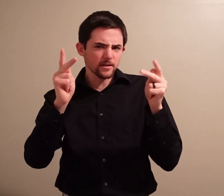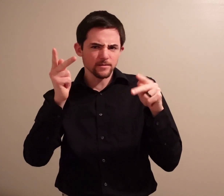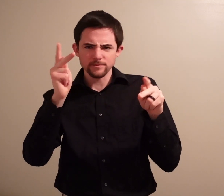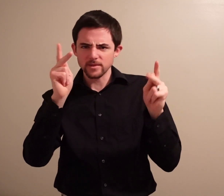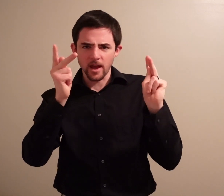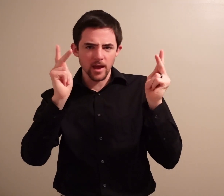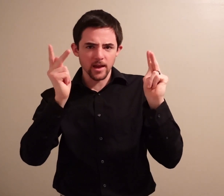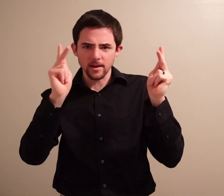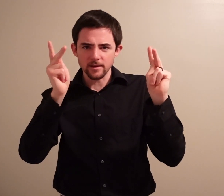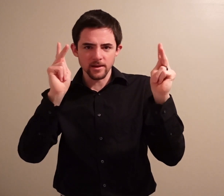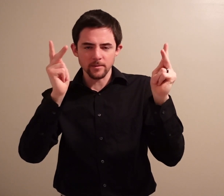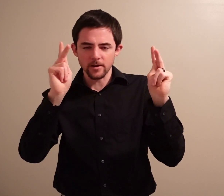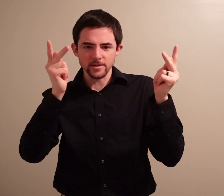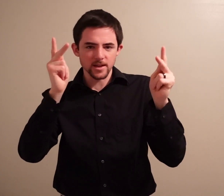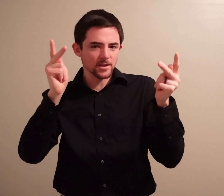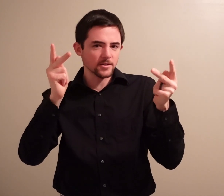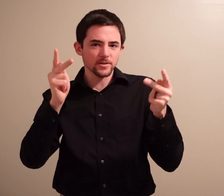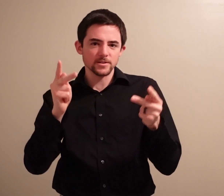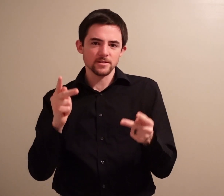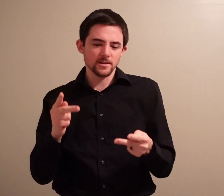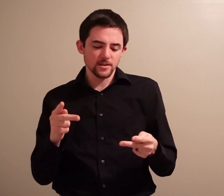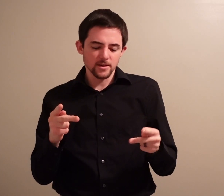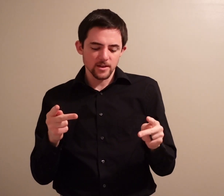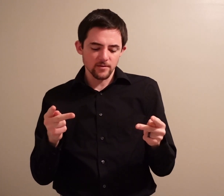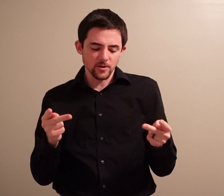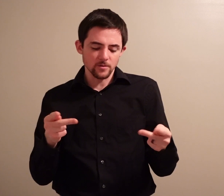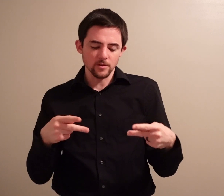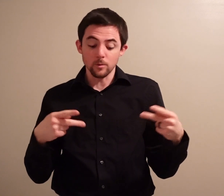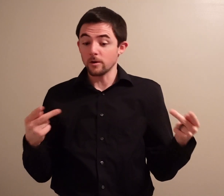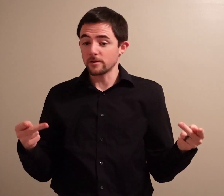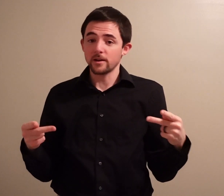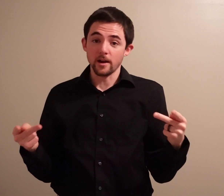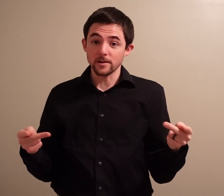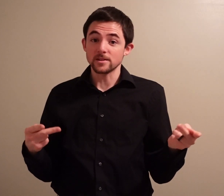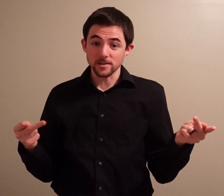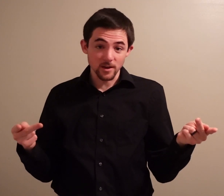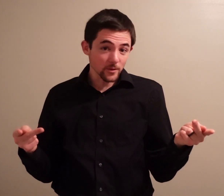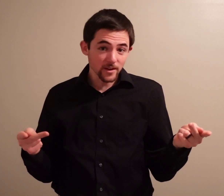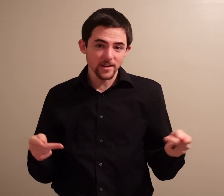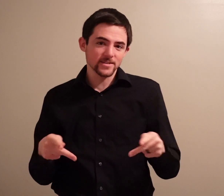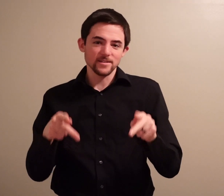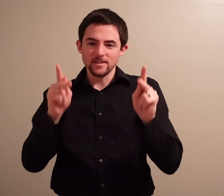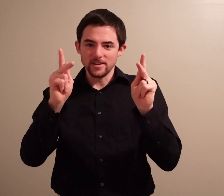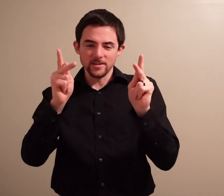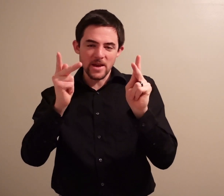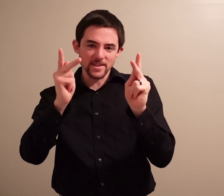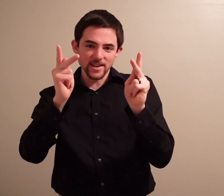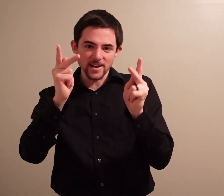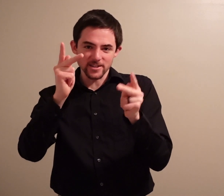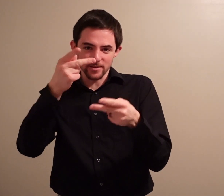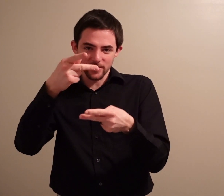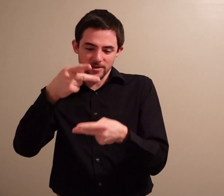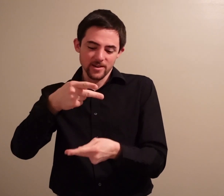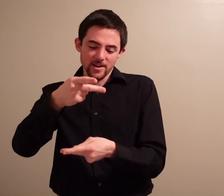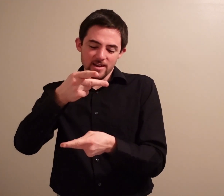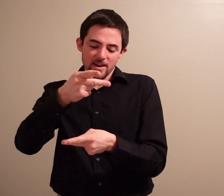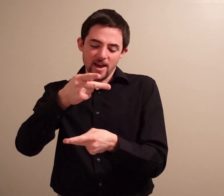letter K in American Sign Language, even though the word care does not start with K's. You make this hand shape,